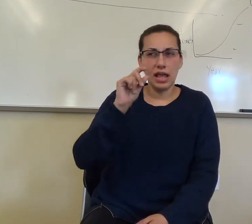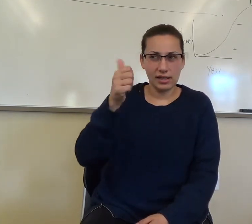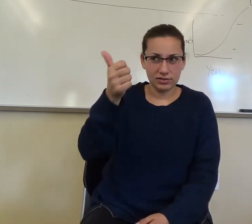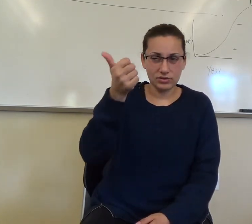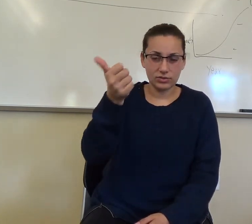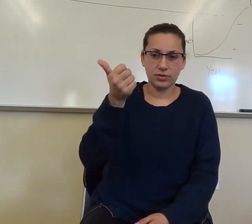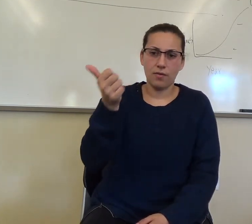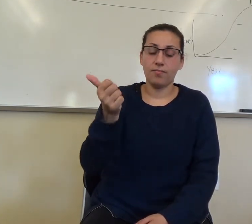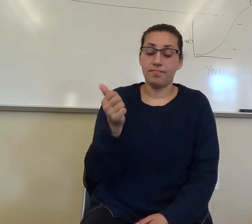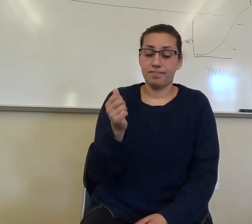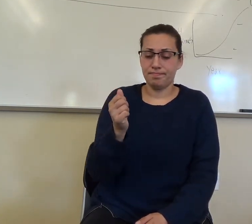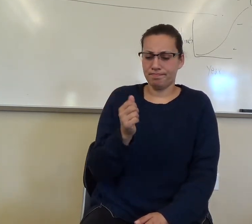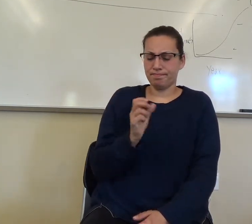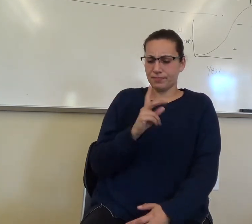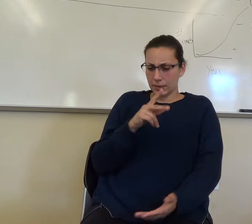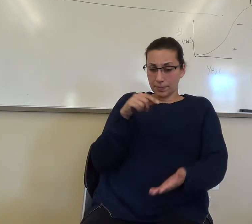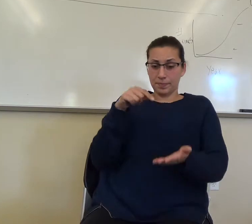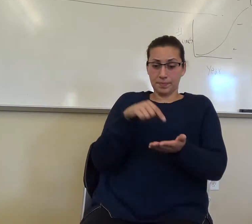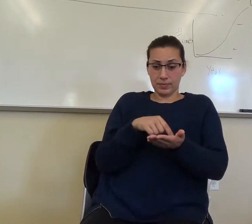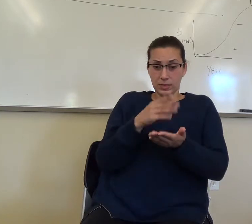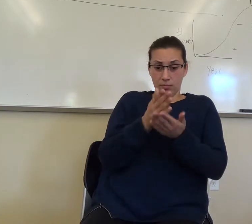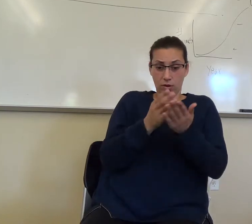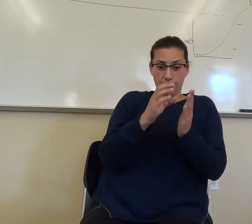the introduction,